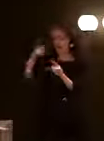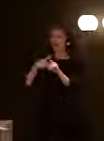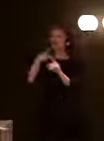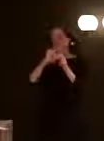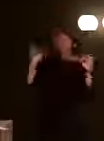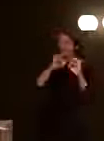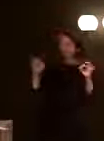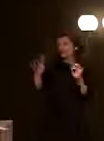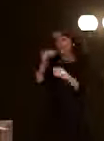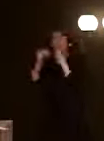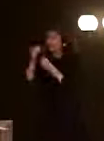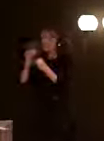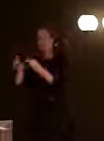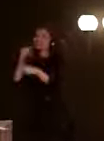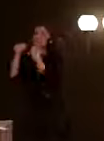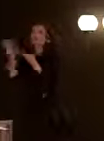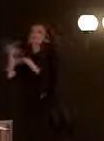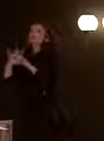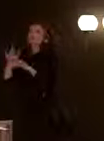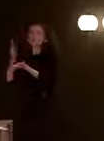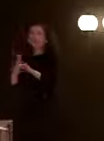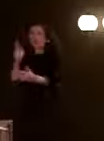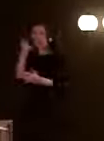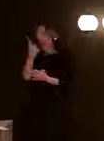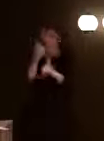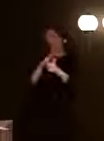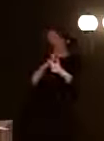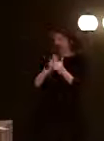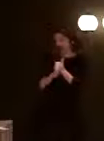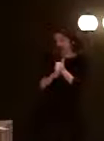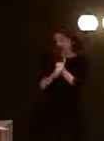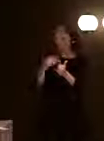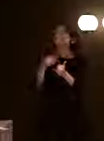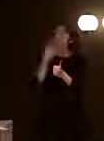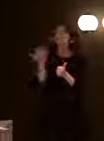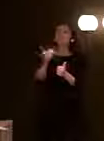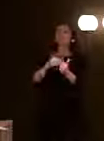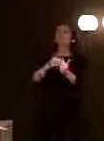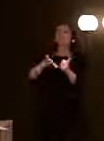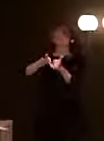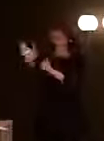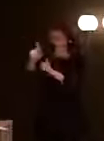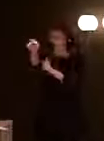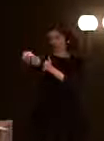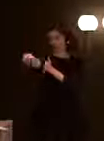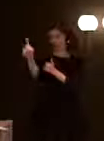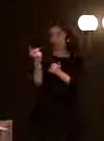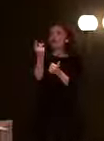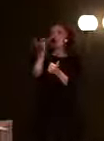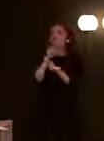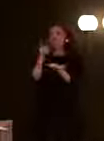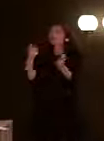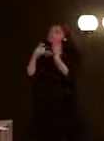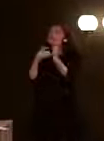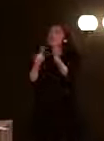and then not only give them a symbol that they should write, but also a clue as to where they should go next. And if your students